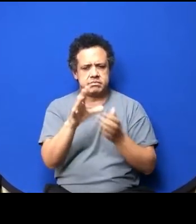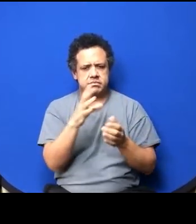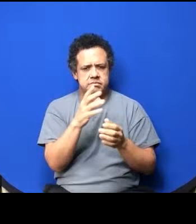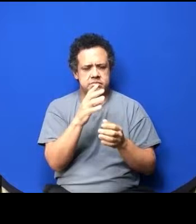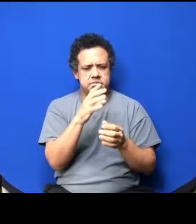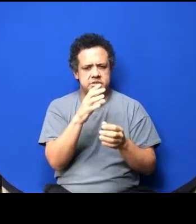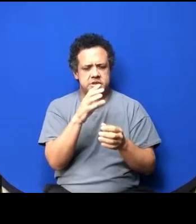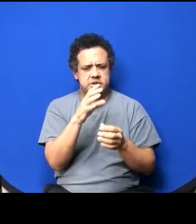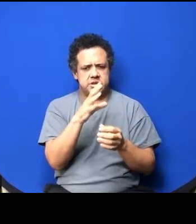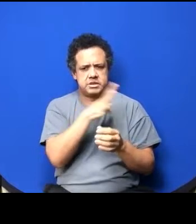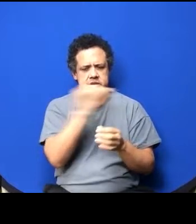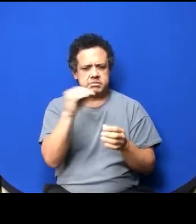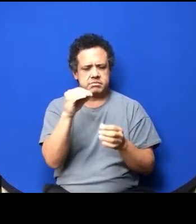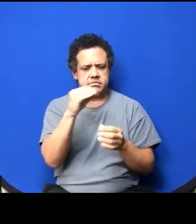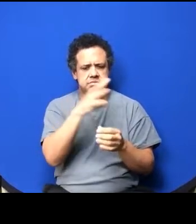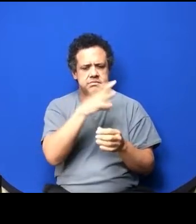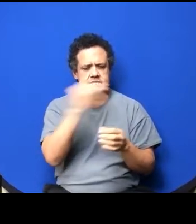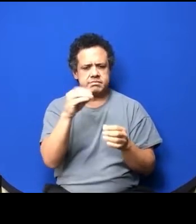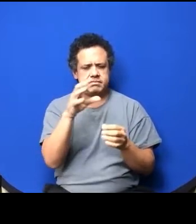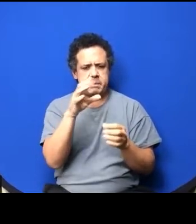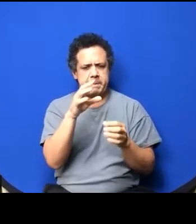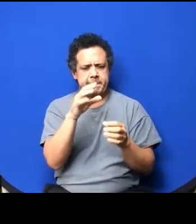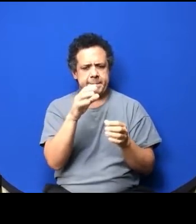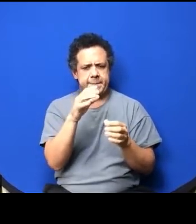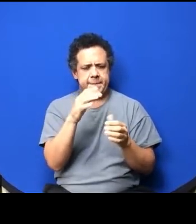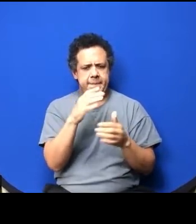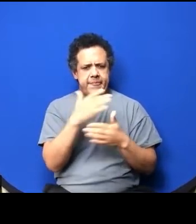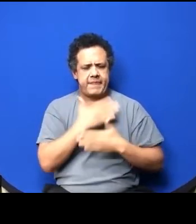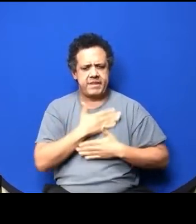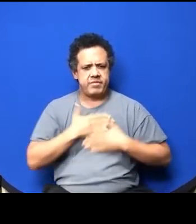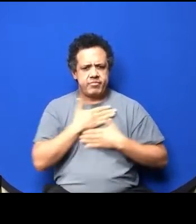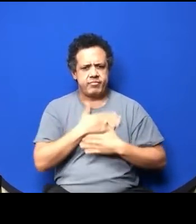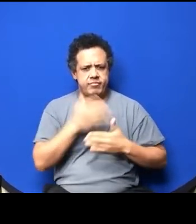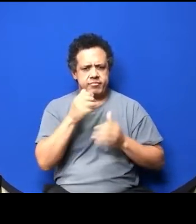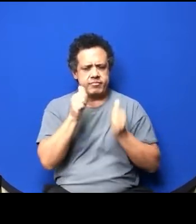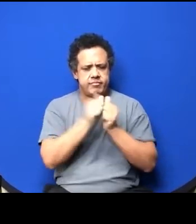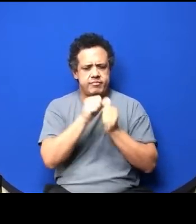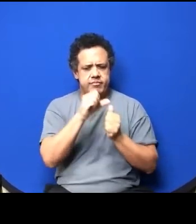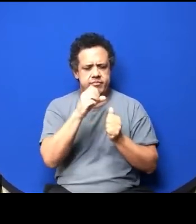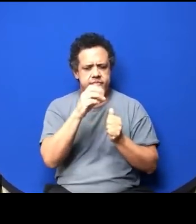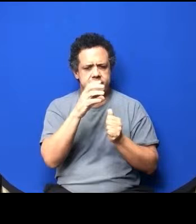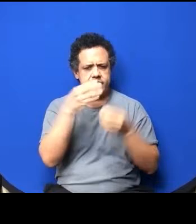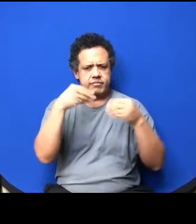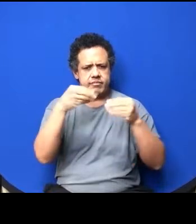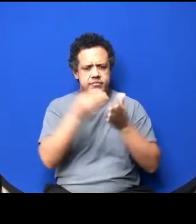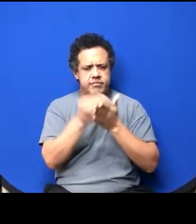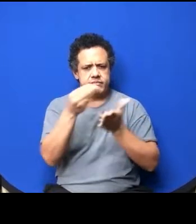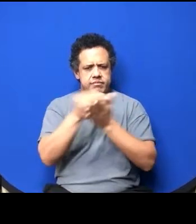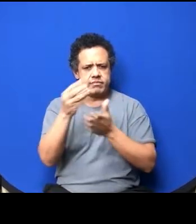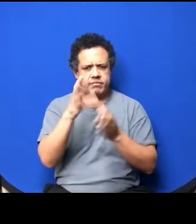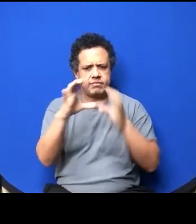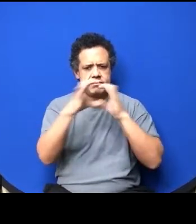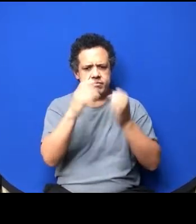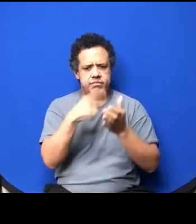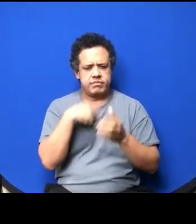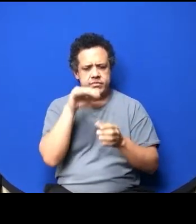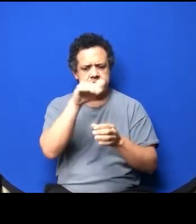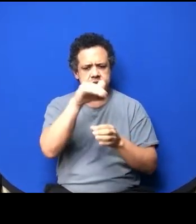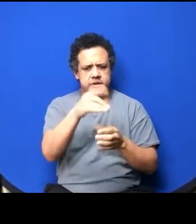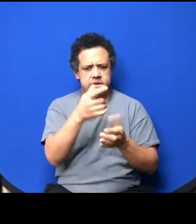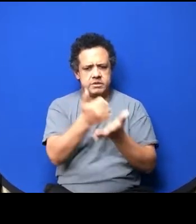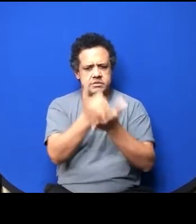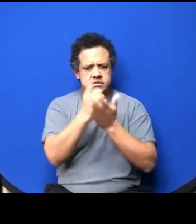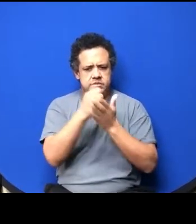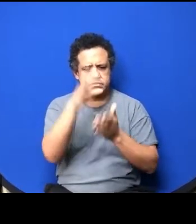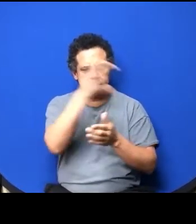to work with me in that way, that's really nice to have them there. So I do appreciate being